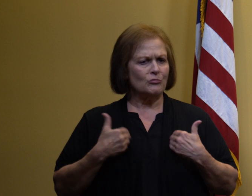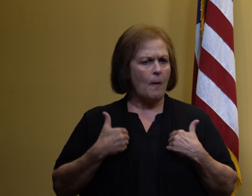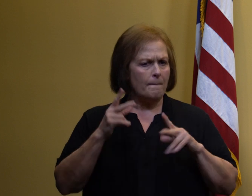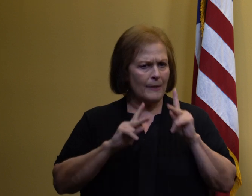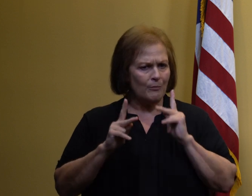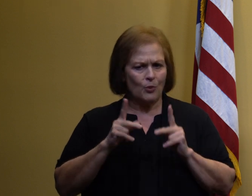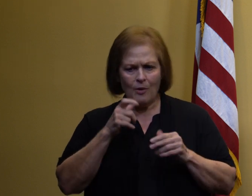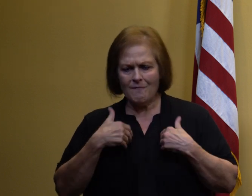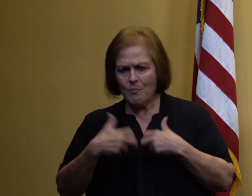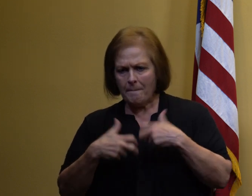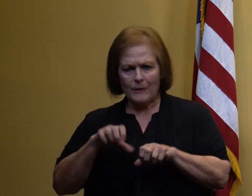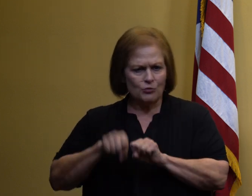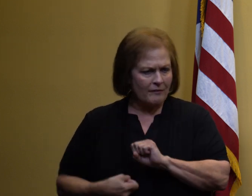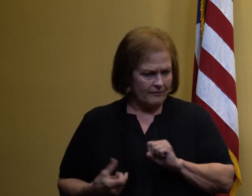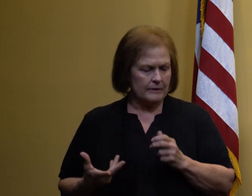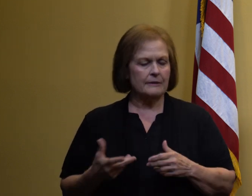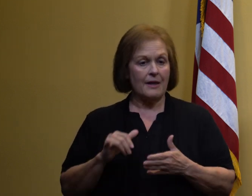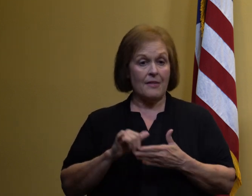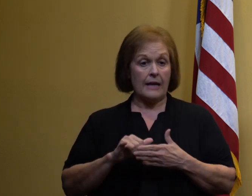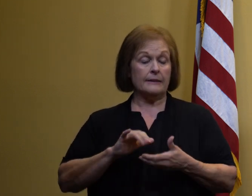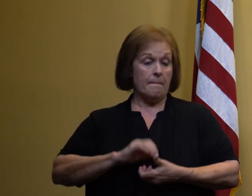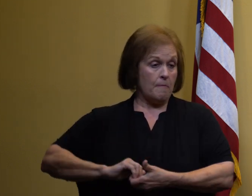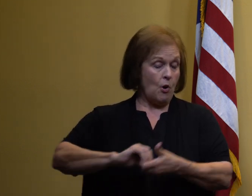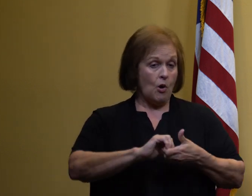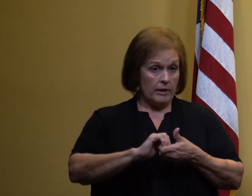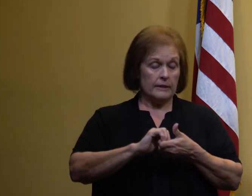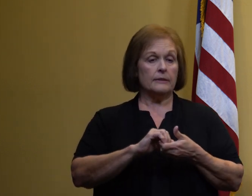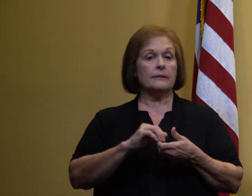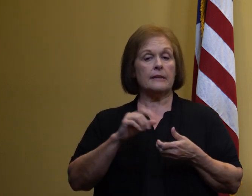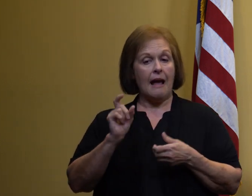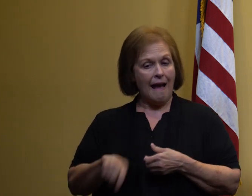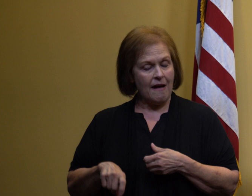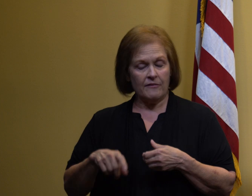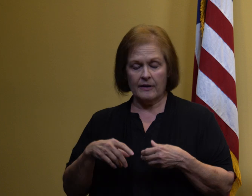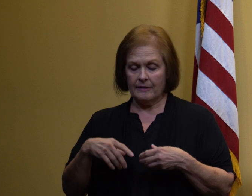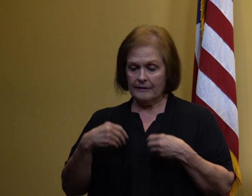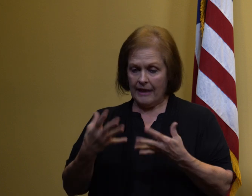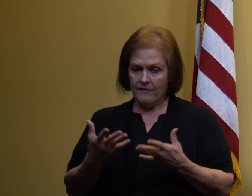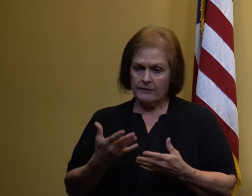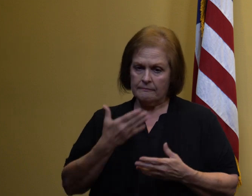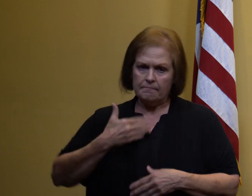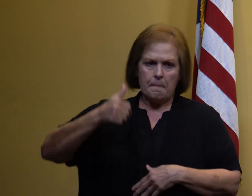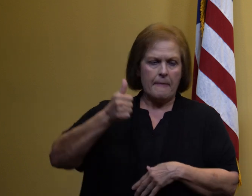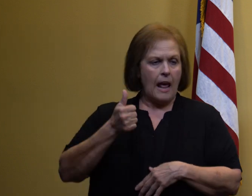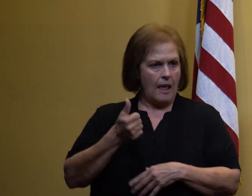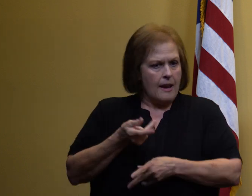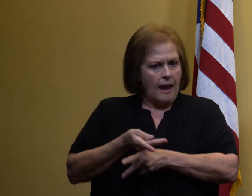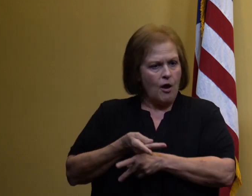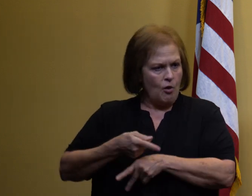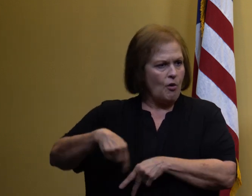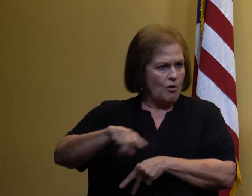Orleans. This is achieved, again, through partnerships aimed at increasing access to quality care and dismantling